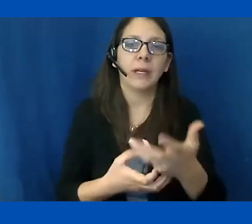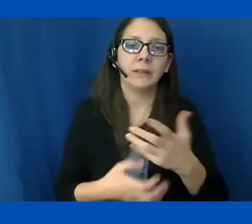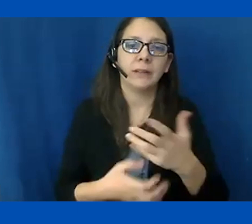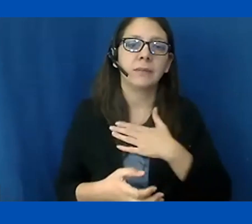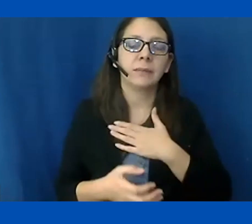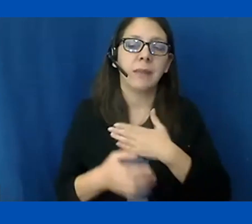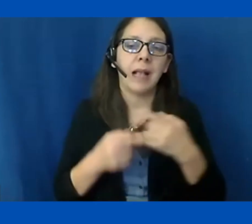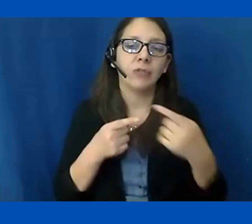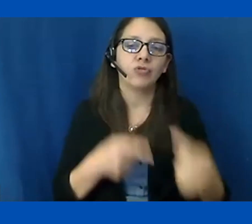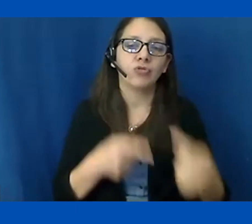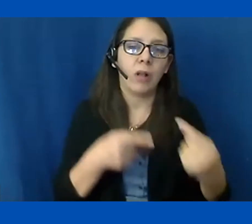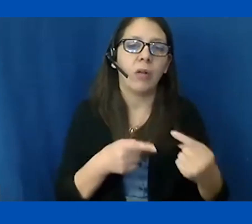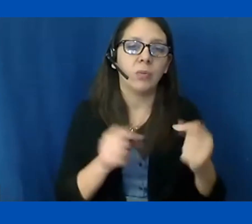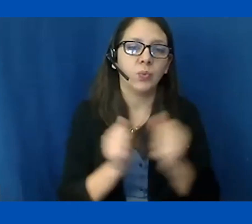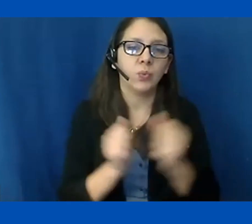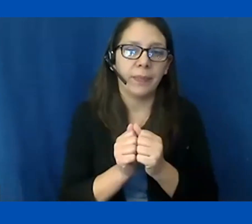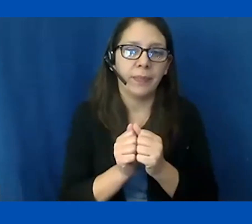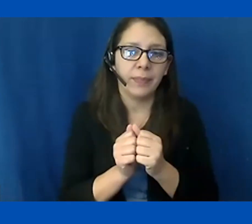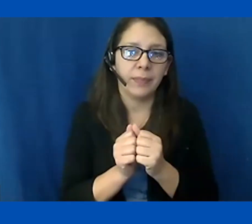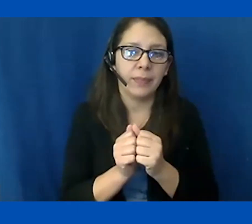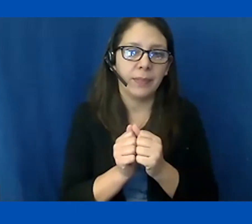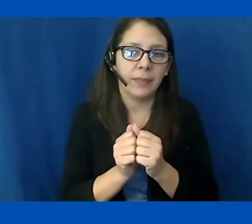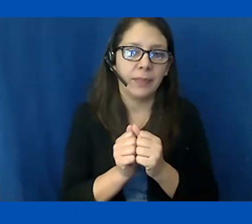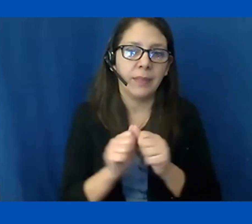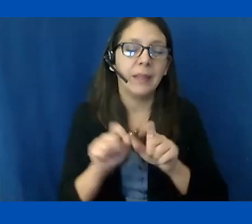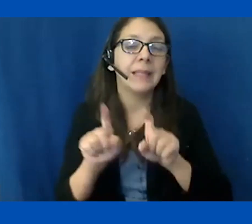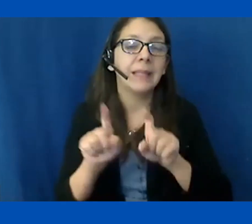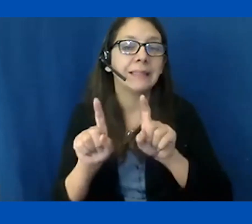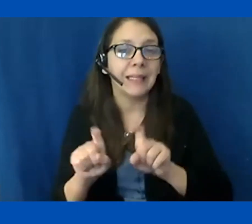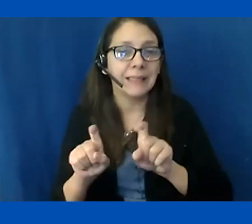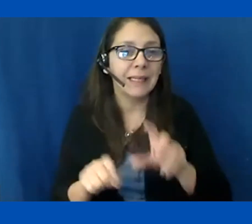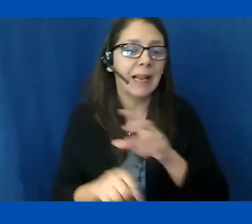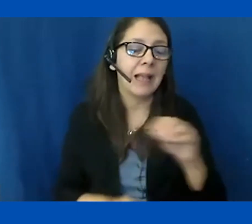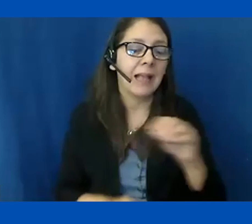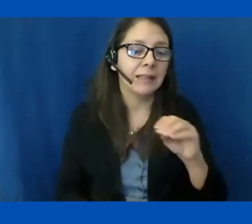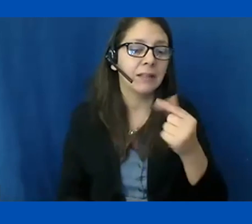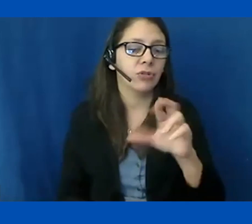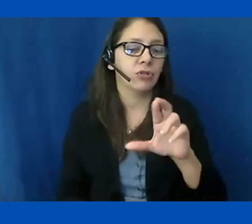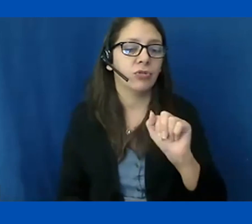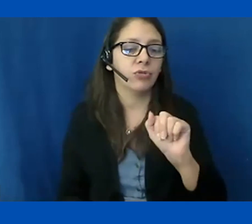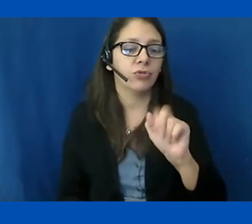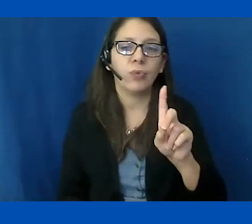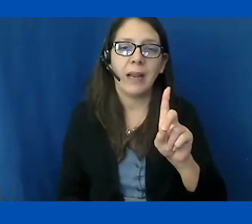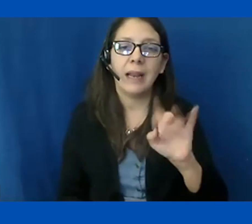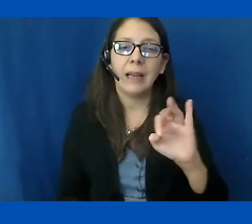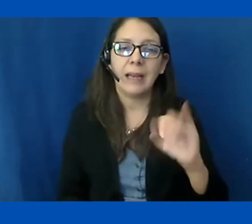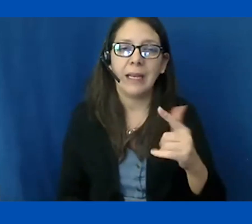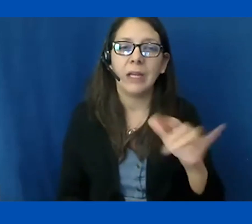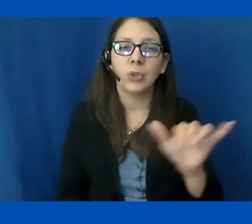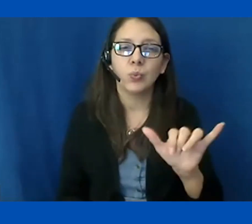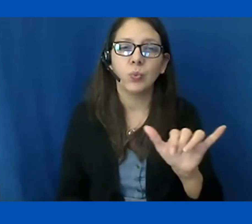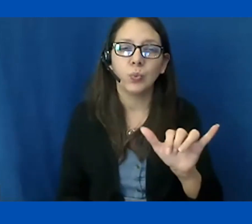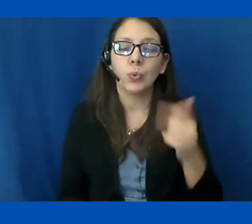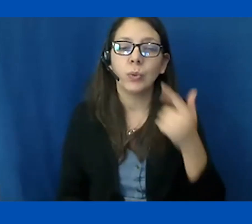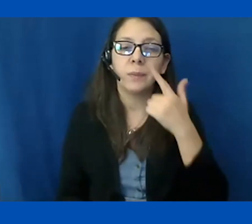had with with not only testing but also grading, because somebody had